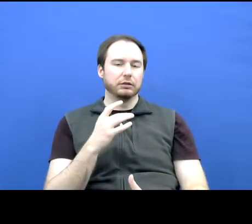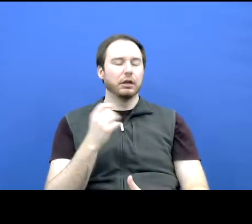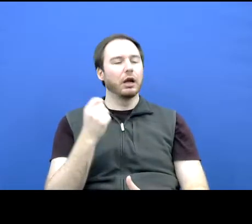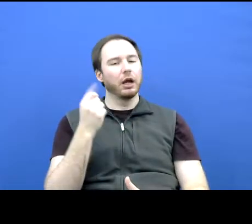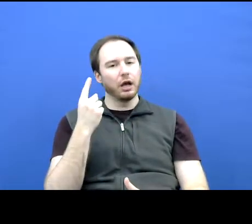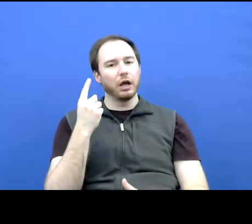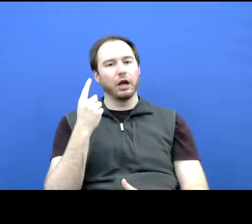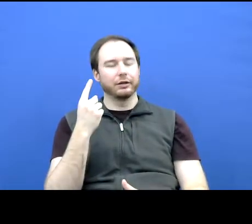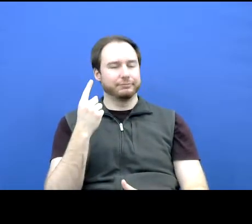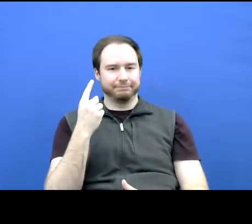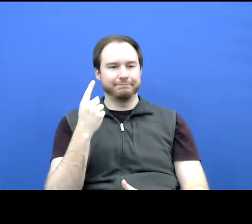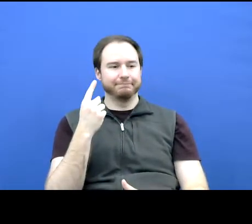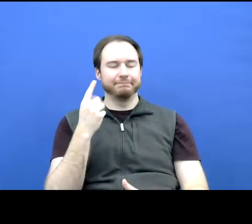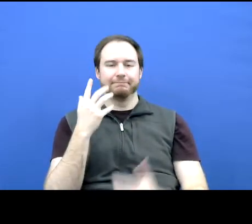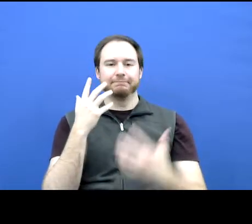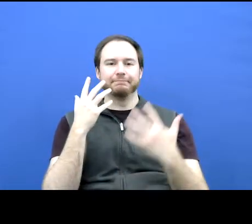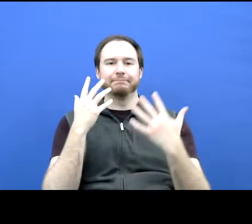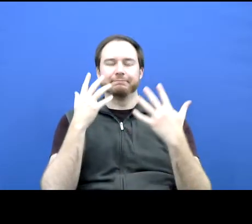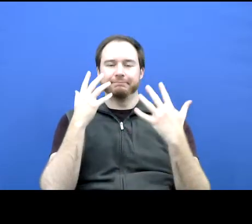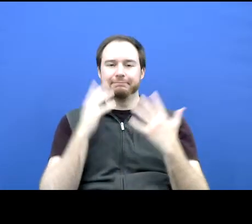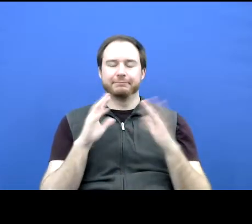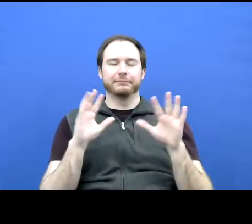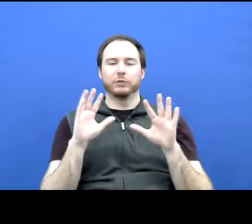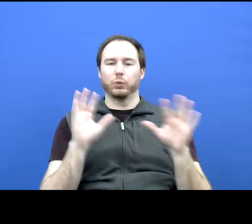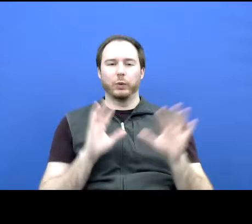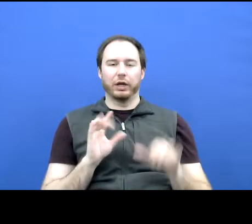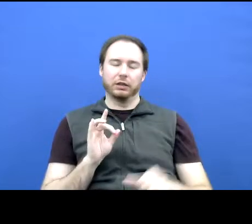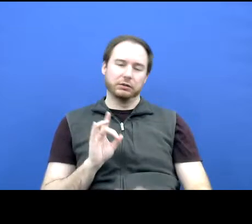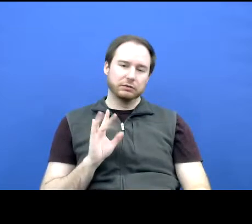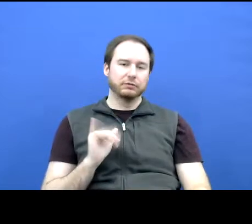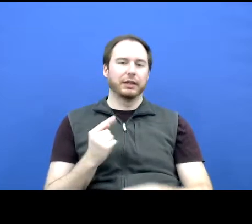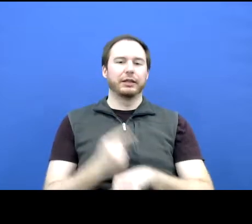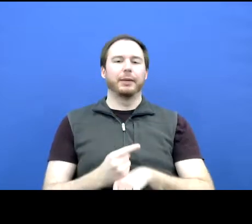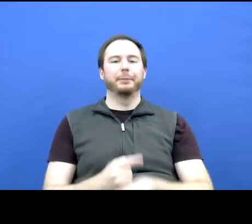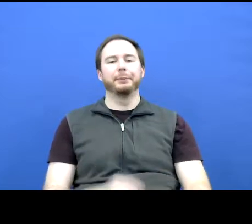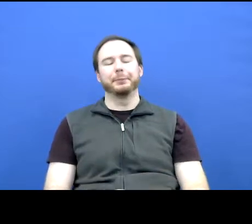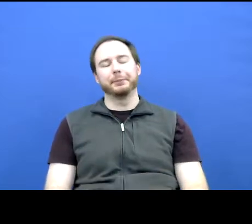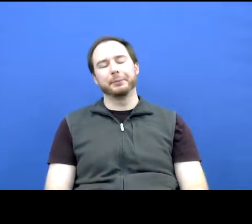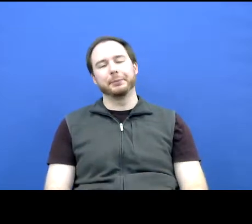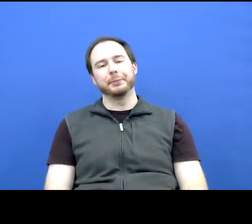except for the lovely weather that we had.